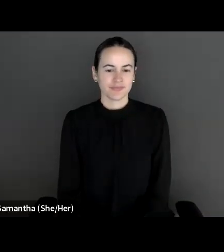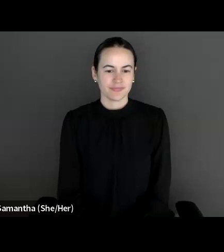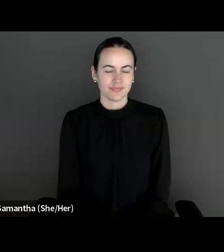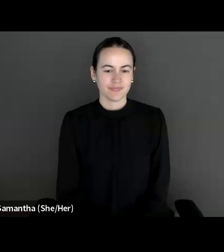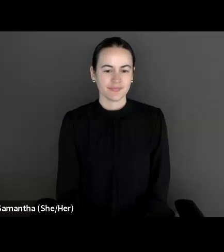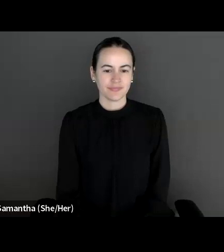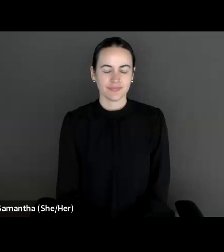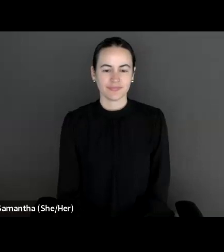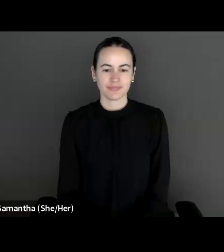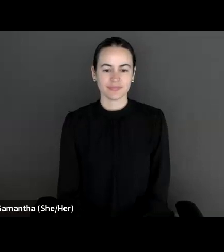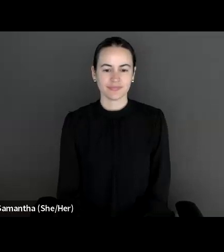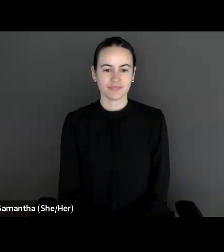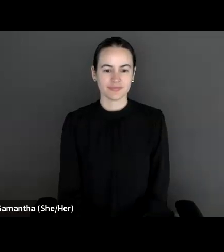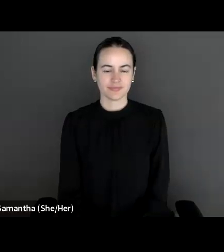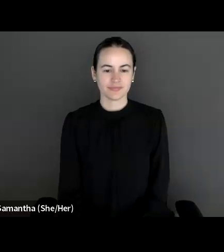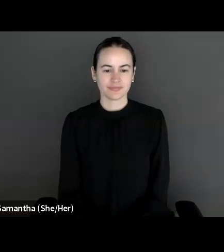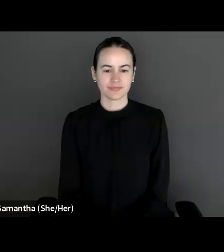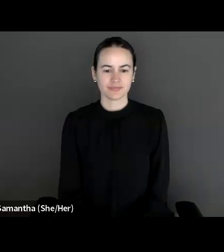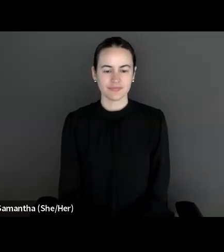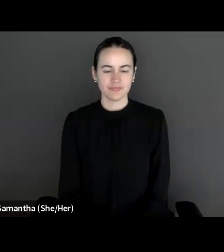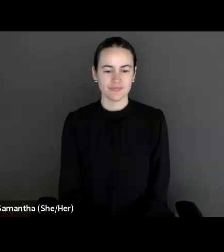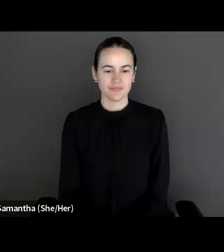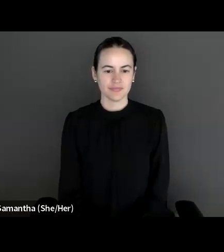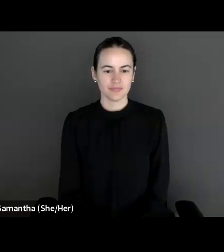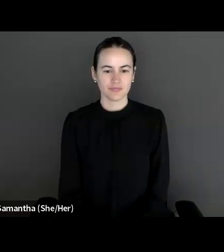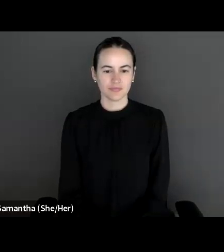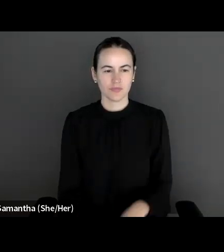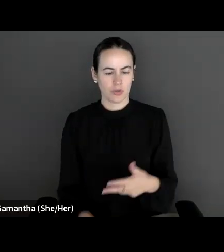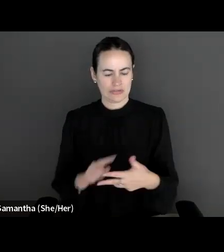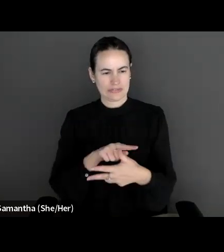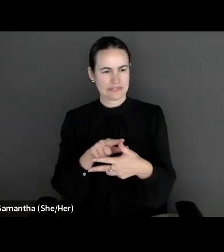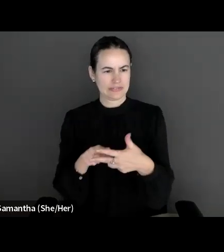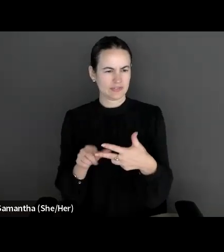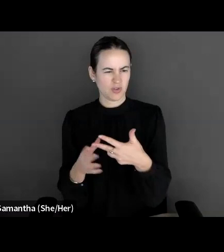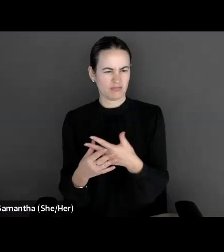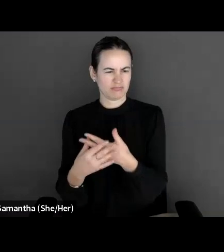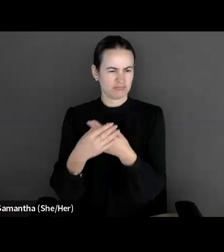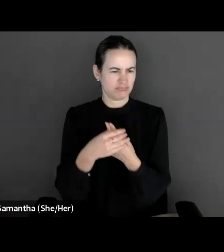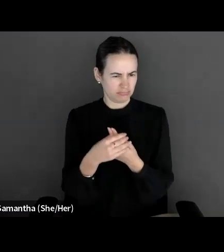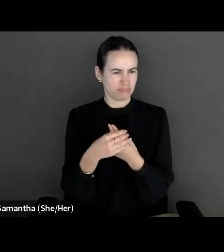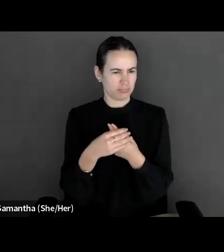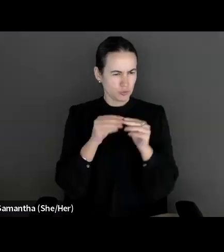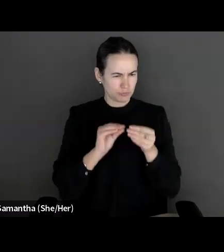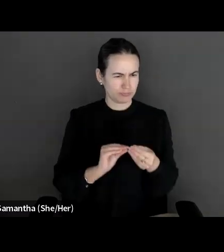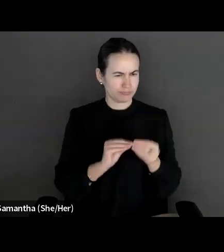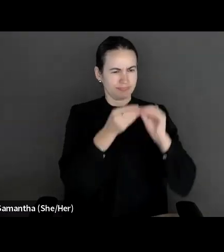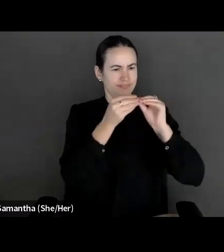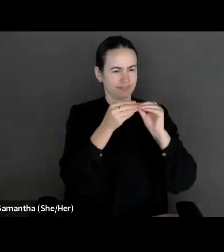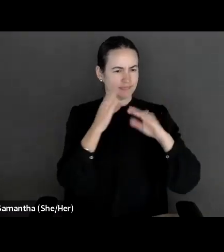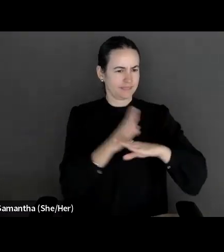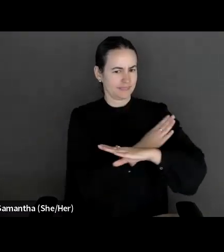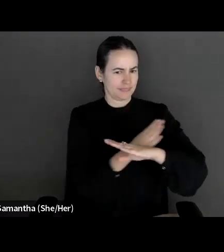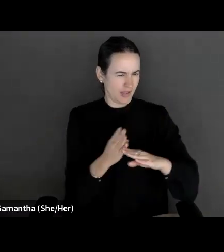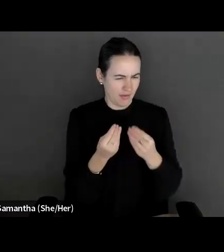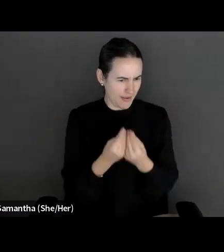So how do these three considerations relate to the sources of scale construct? Sorry, let me start first by